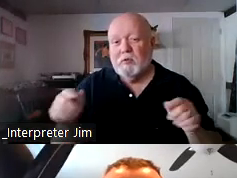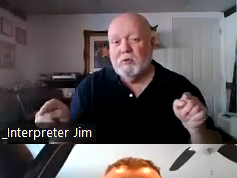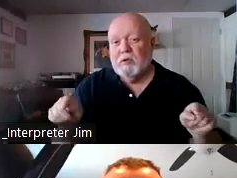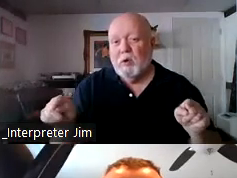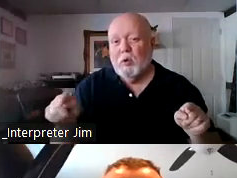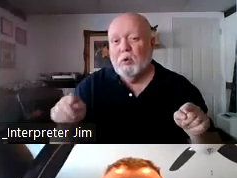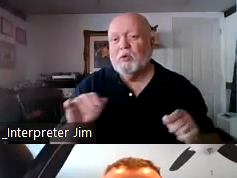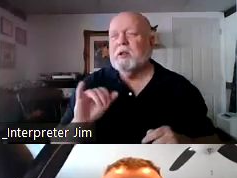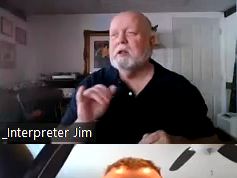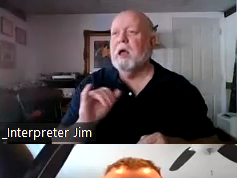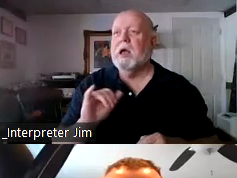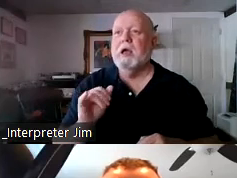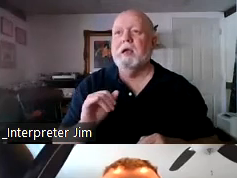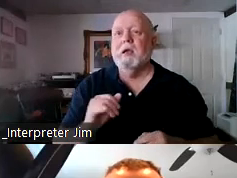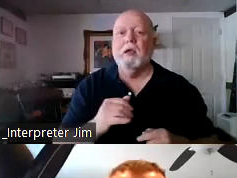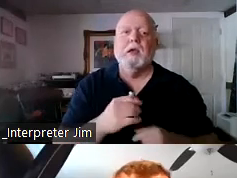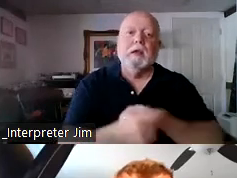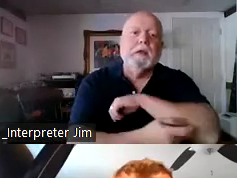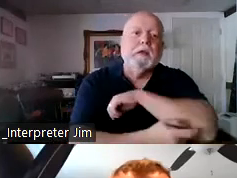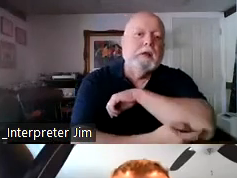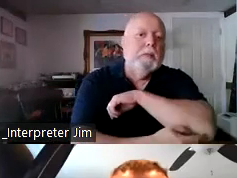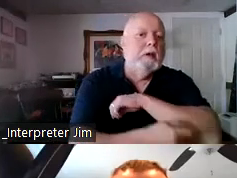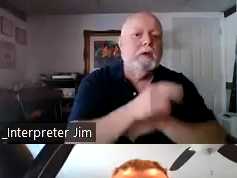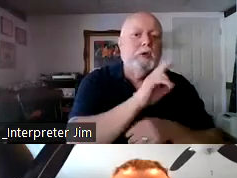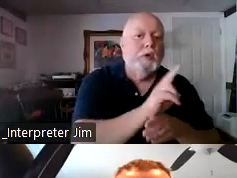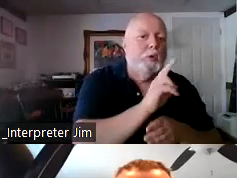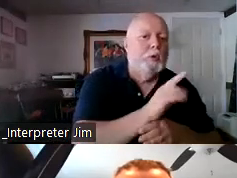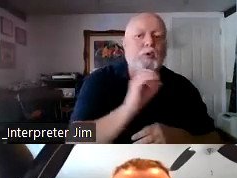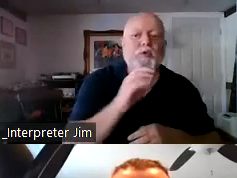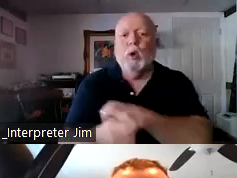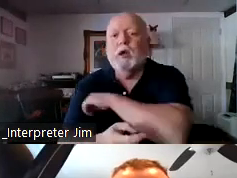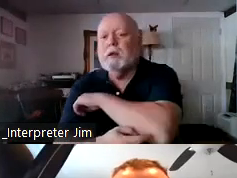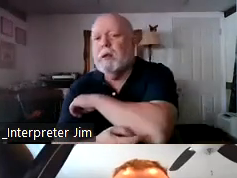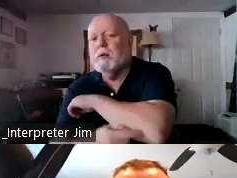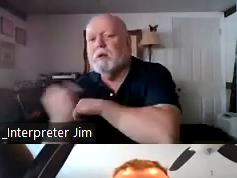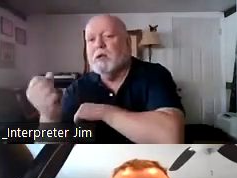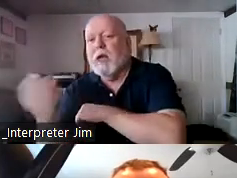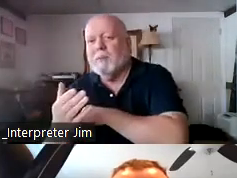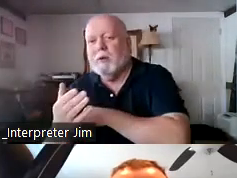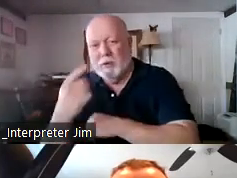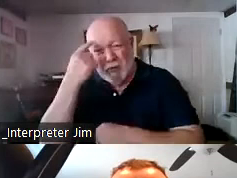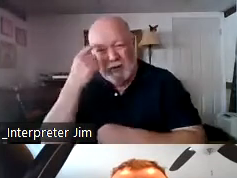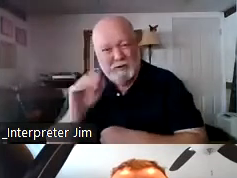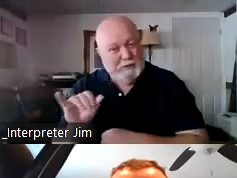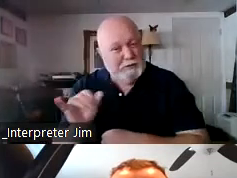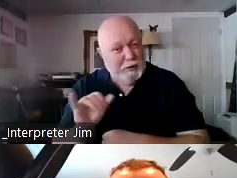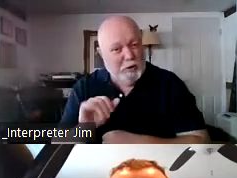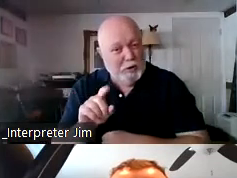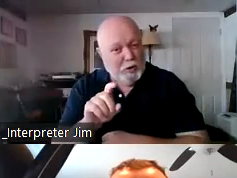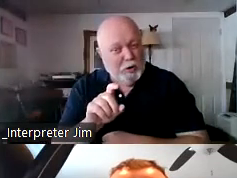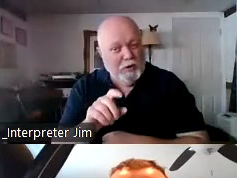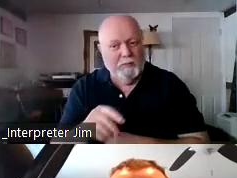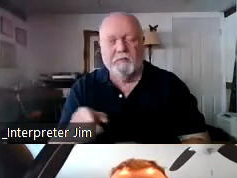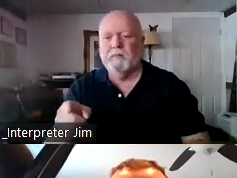to use or the drive to gamble, do you think they're parallel with one another? So one thing I've really come